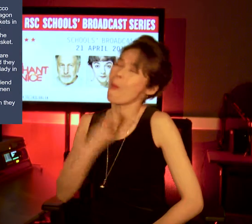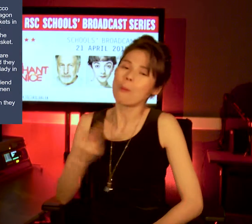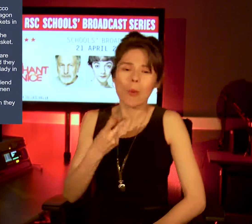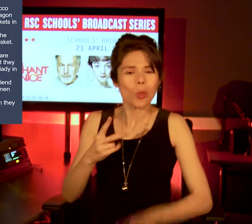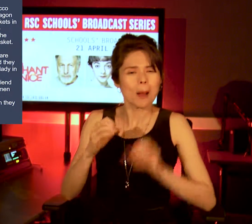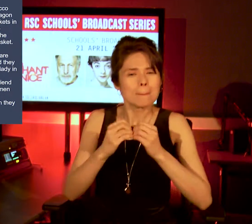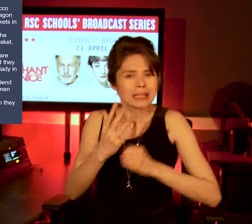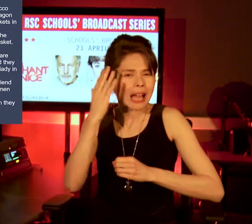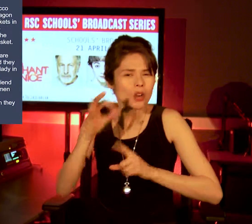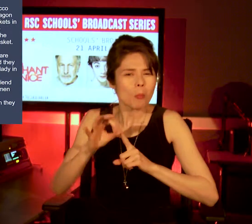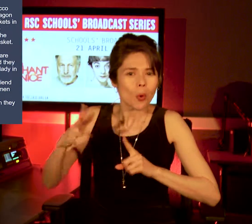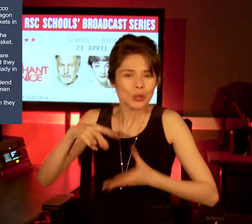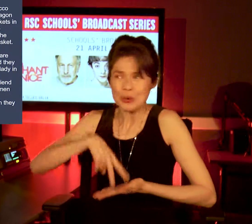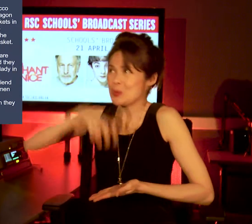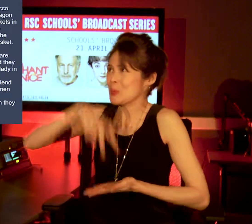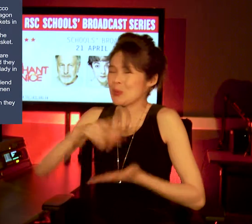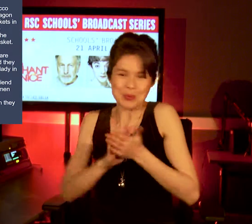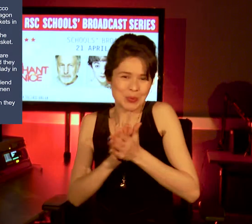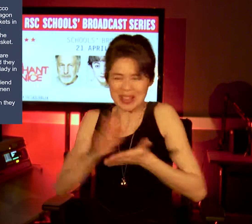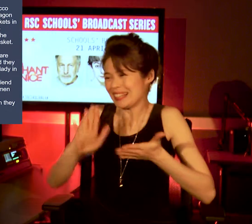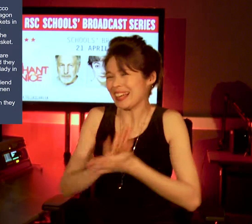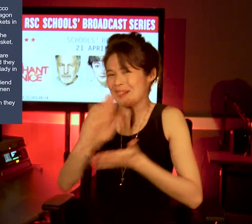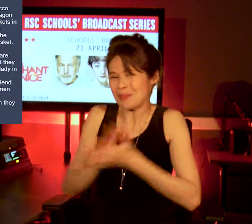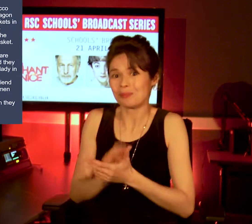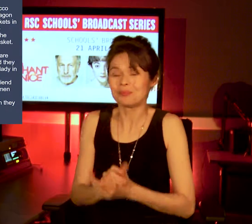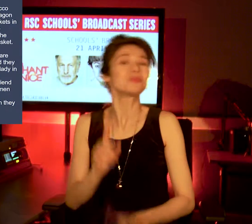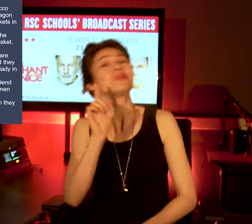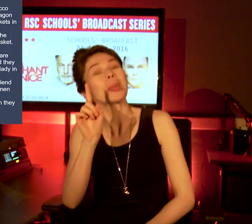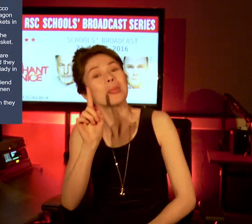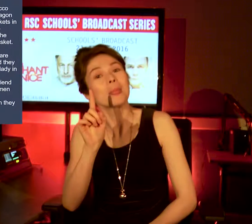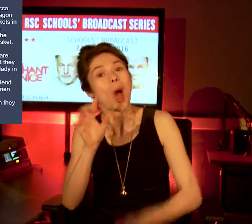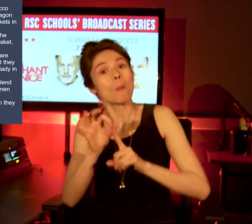Portia and Bassanio are both really happy and they get married.